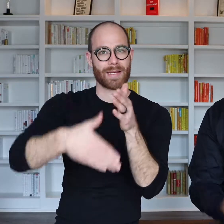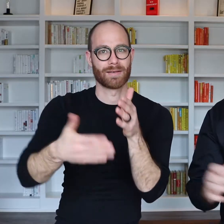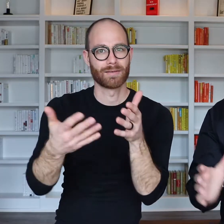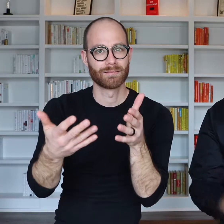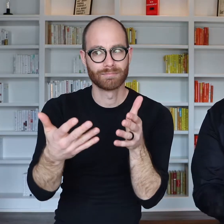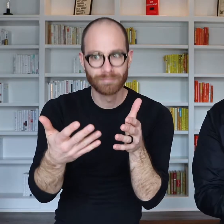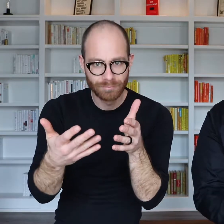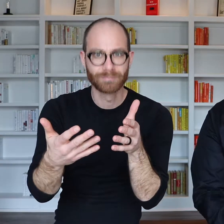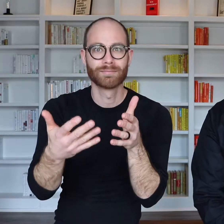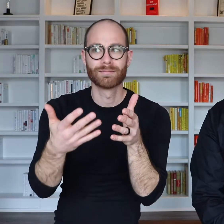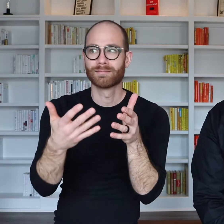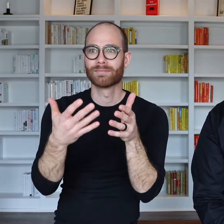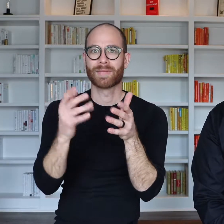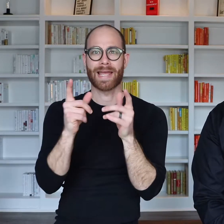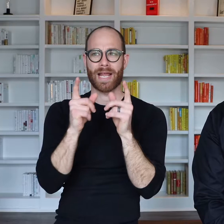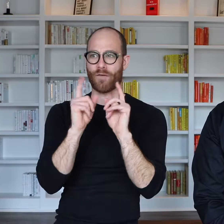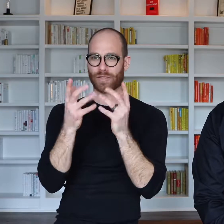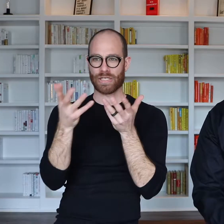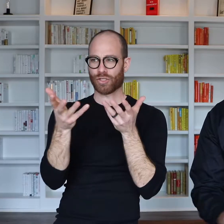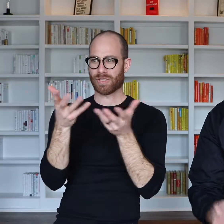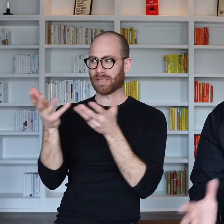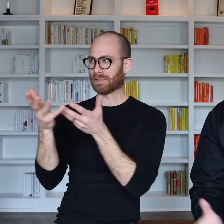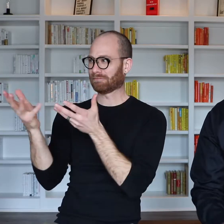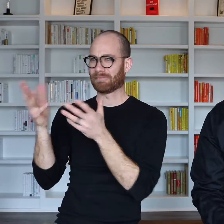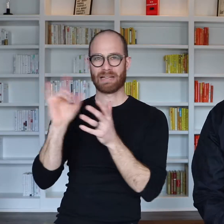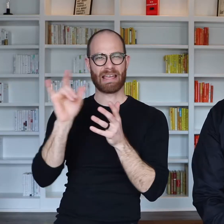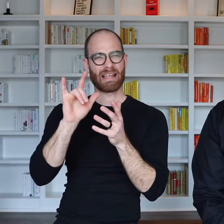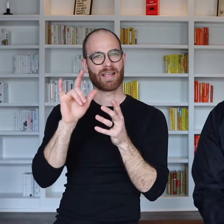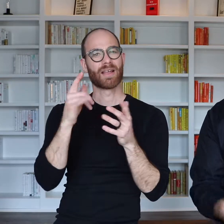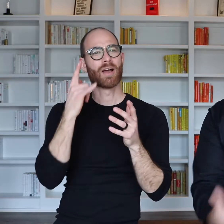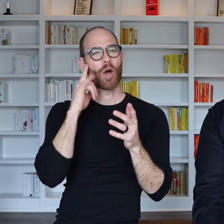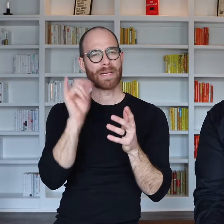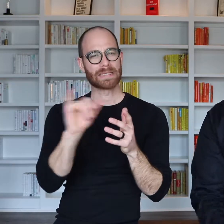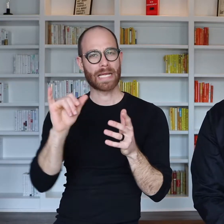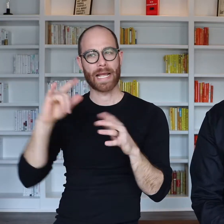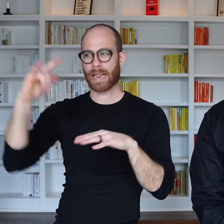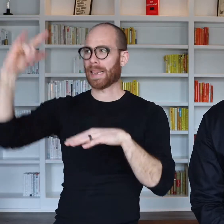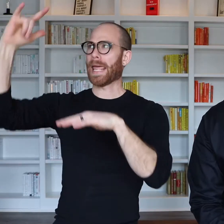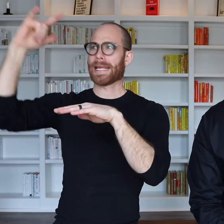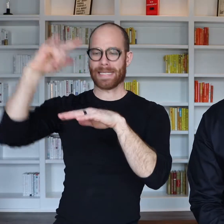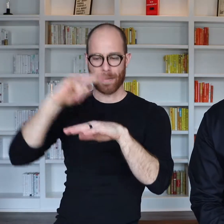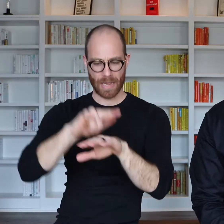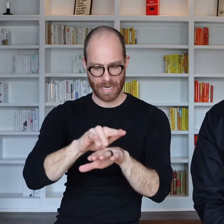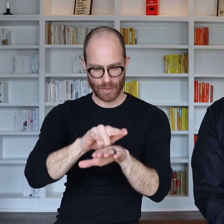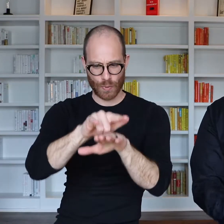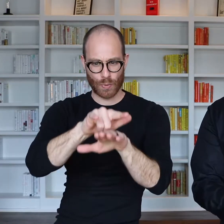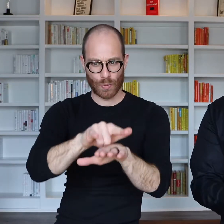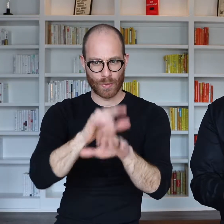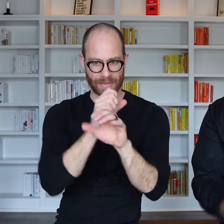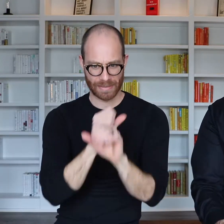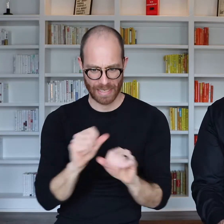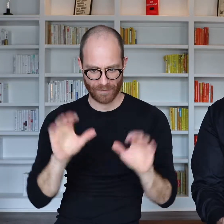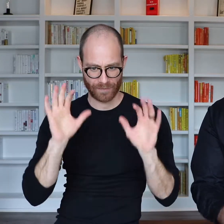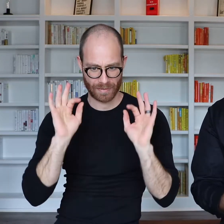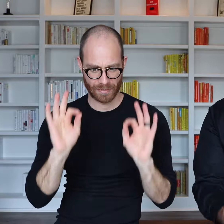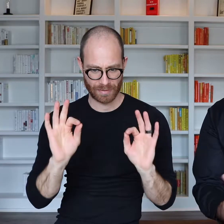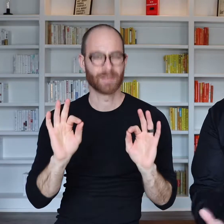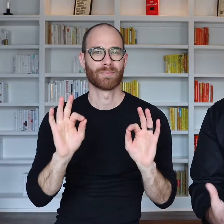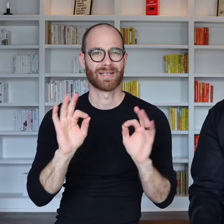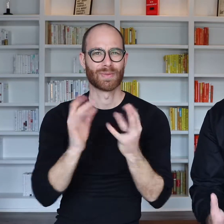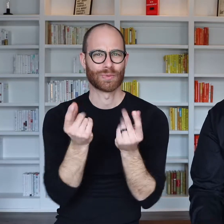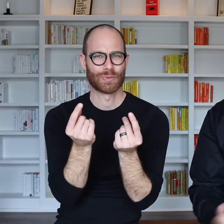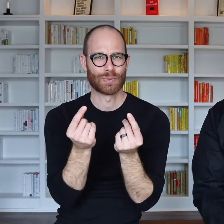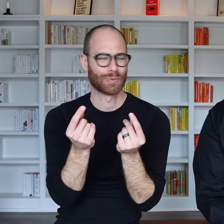of land the conversational plane safely and gently, but also be remembered. And in some positions, this